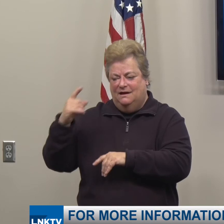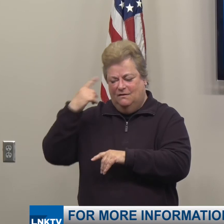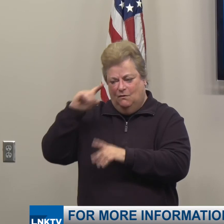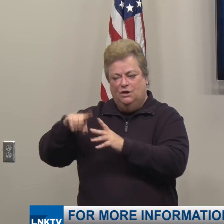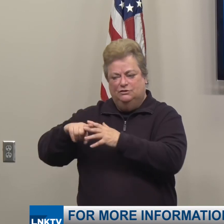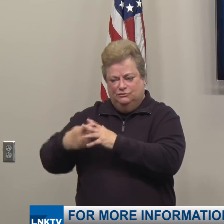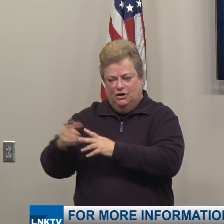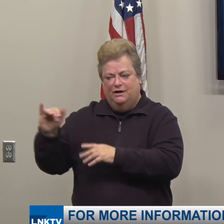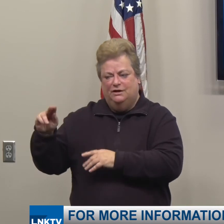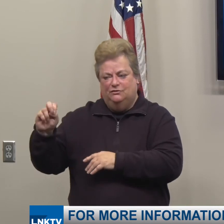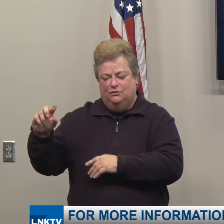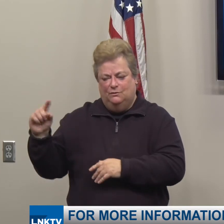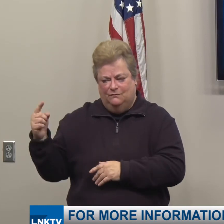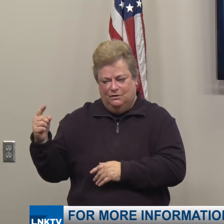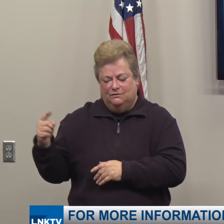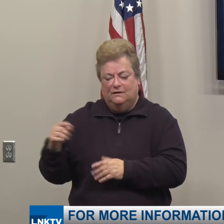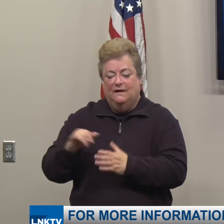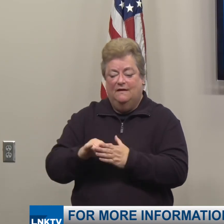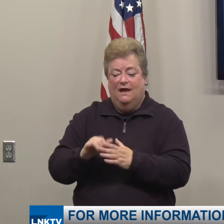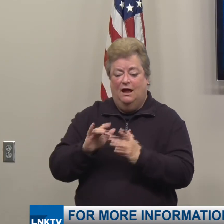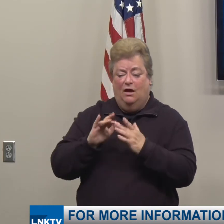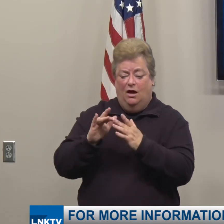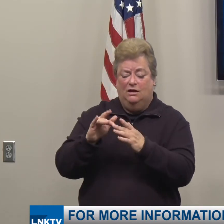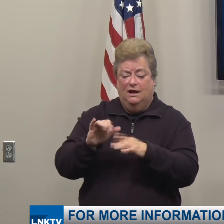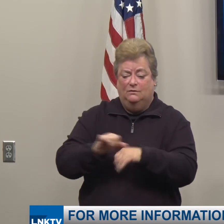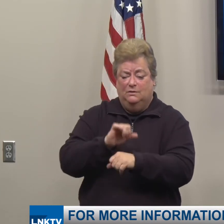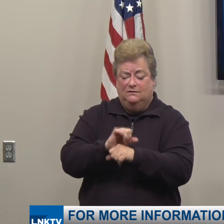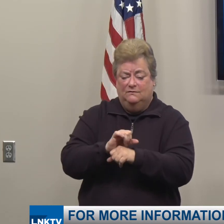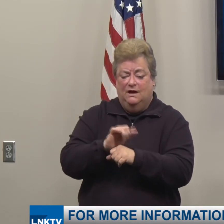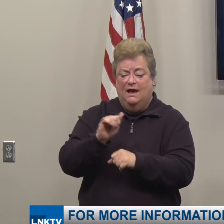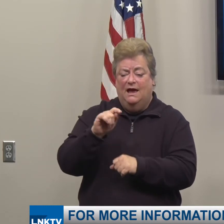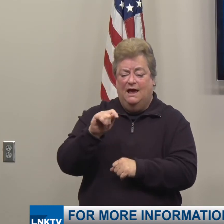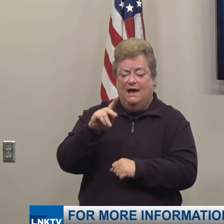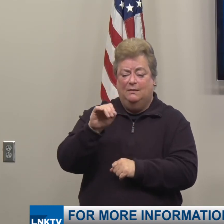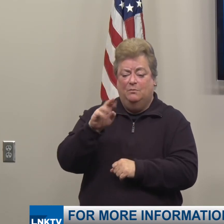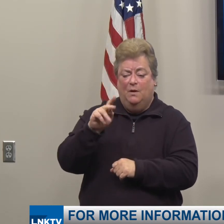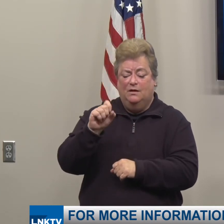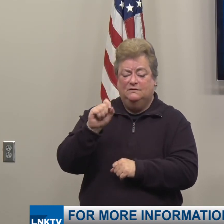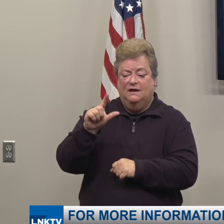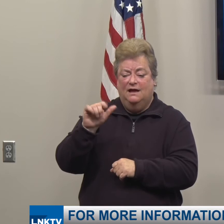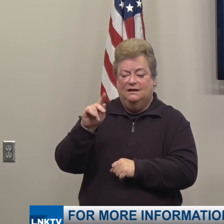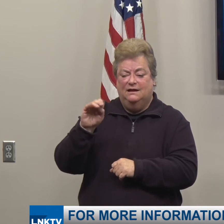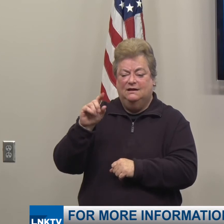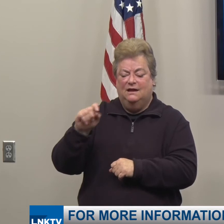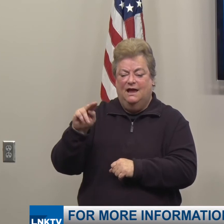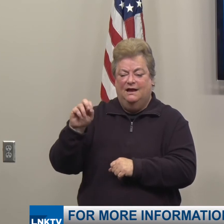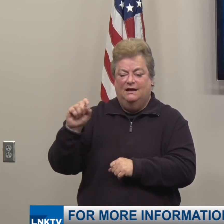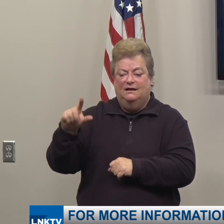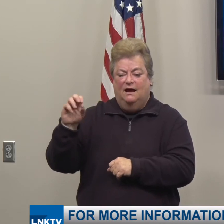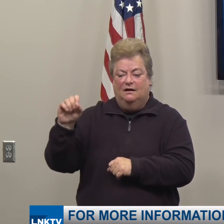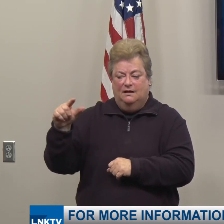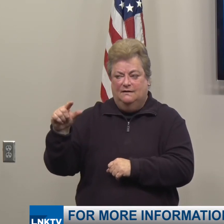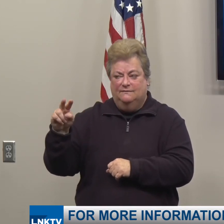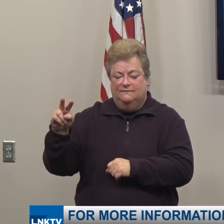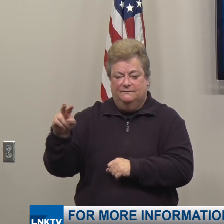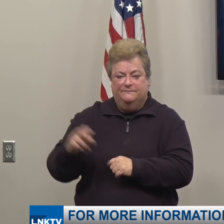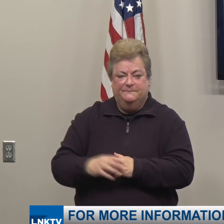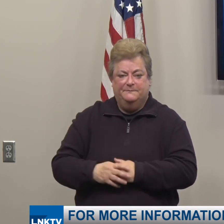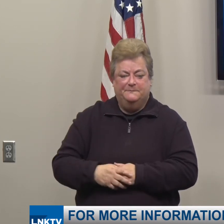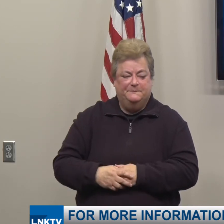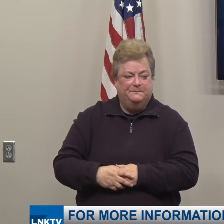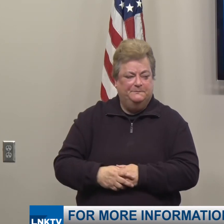1st. And that online reservation system for practice fields is at parks.lincoln.ne.gov.